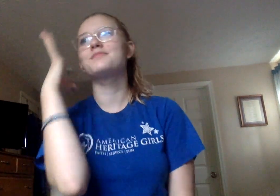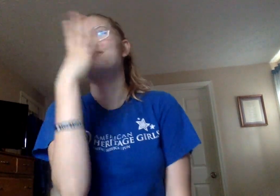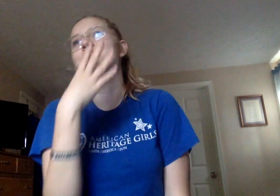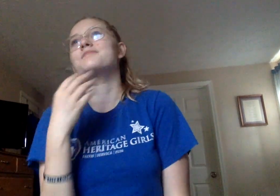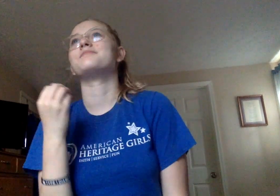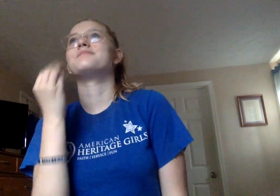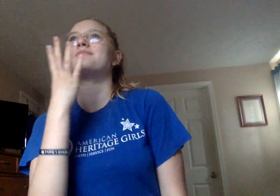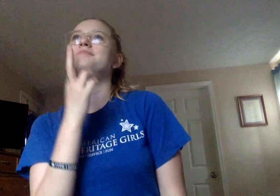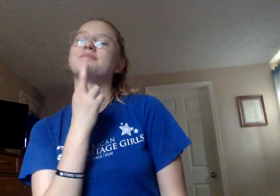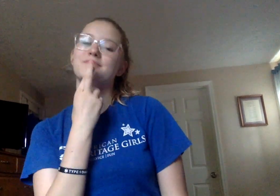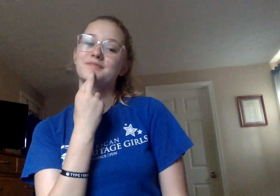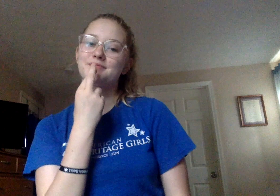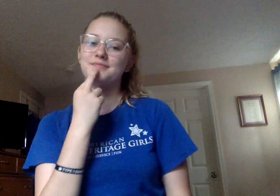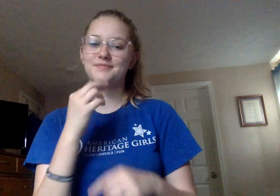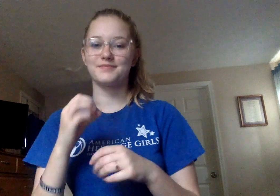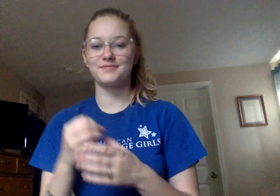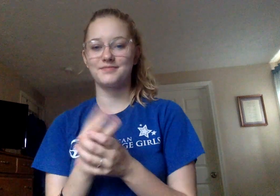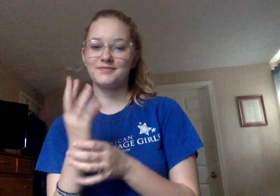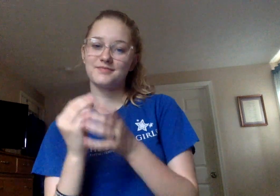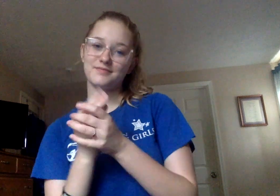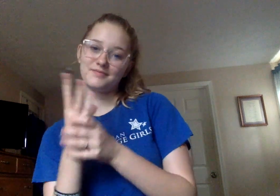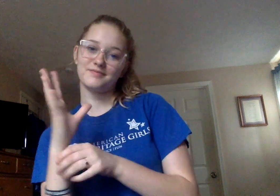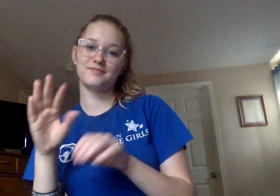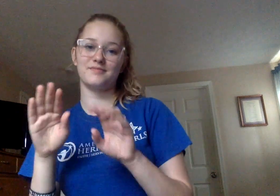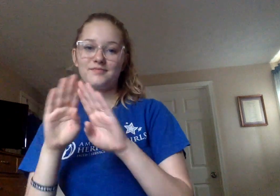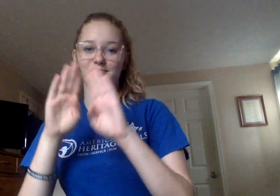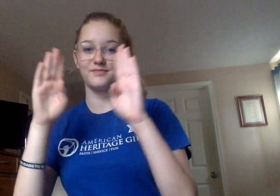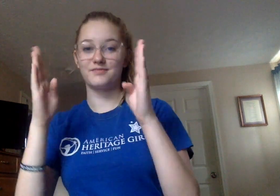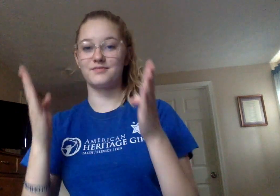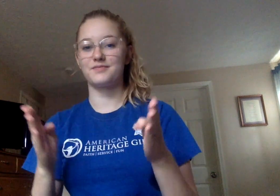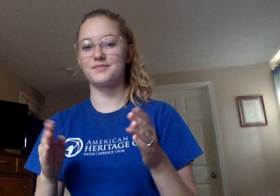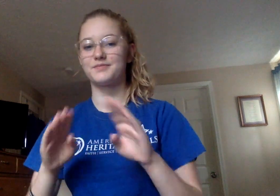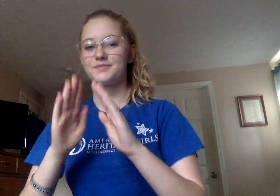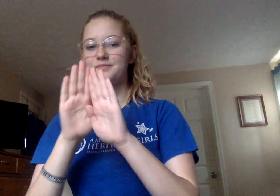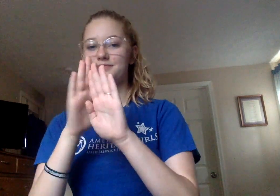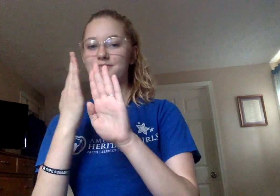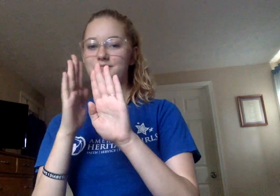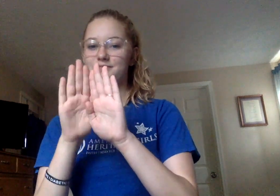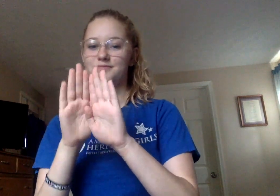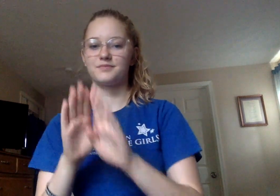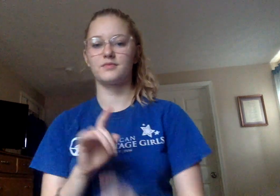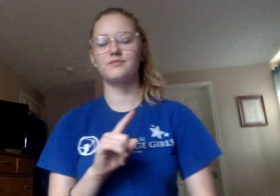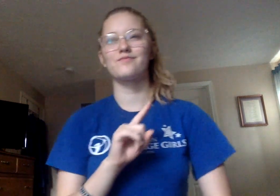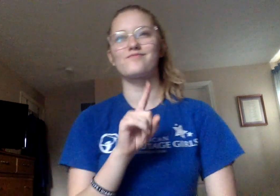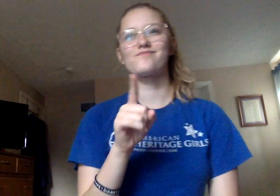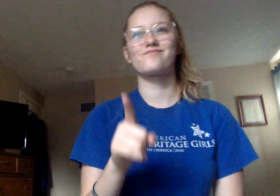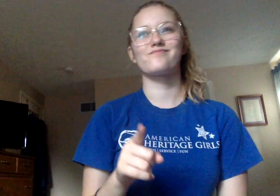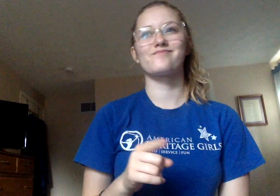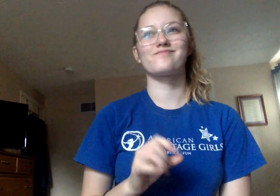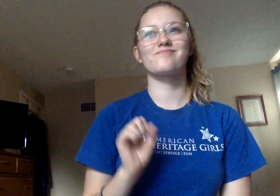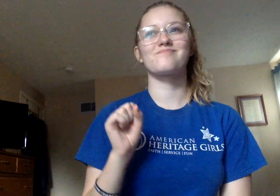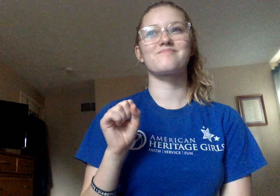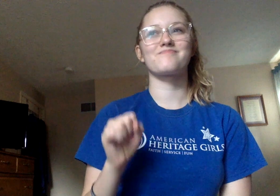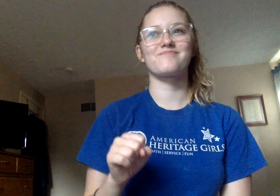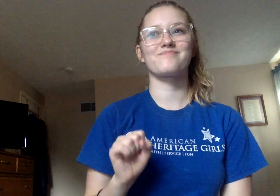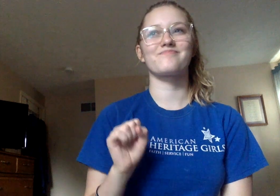roses growing on the door." "Is that so?" said the wolf. "Why, it sounds lovely."